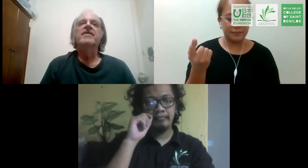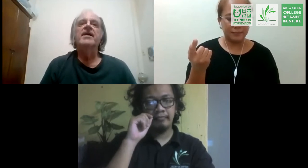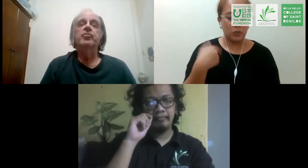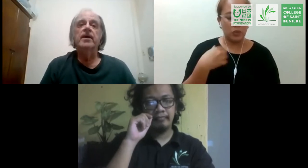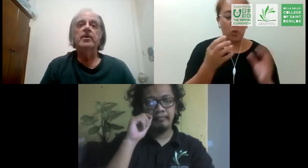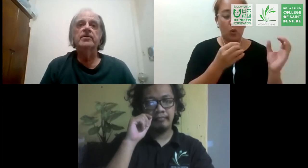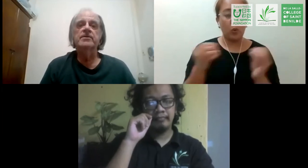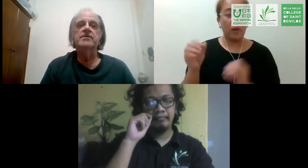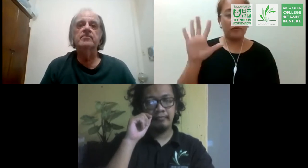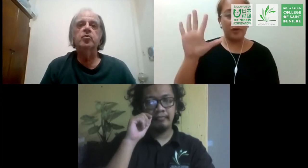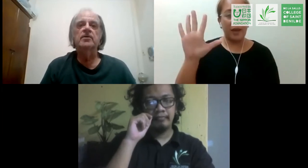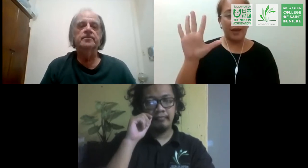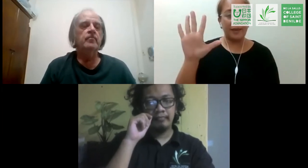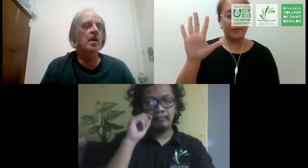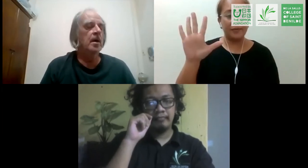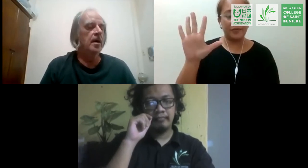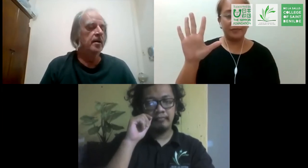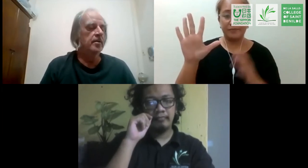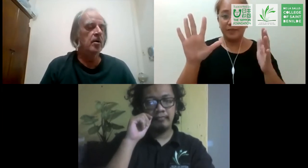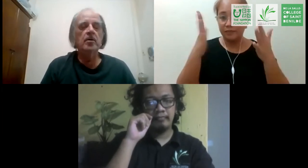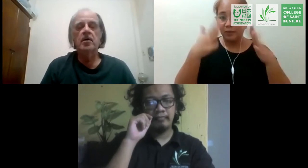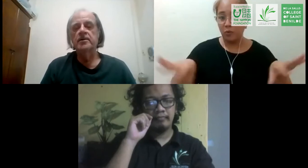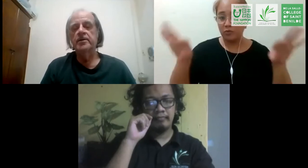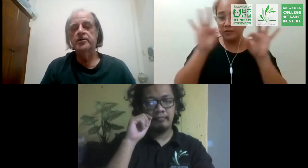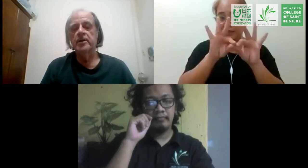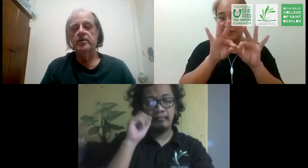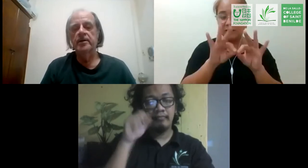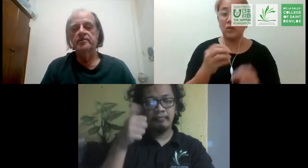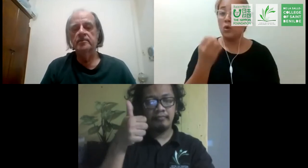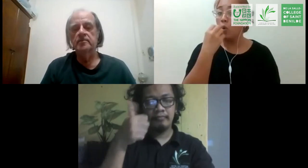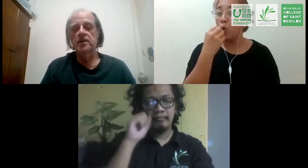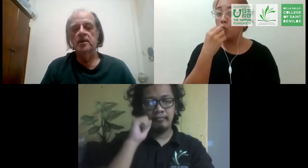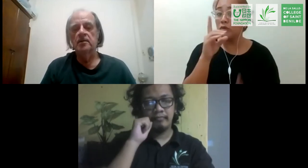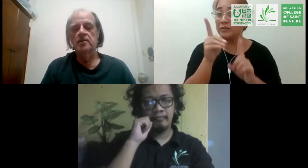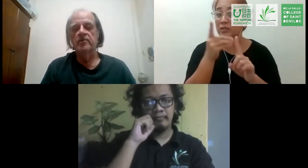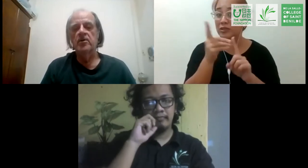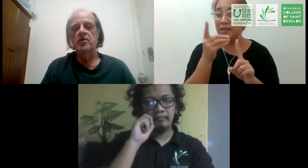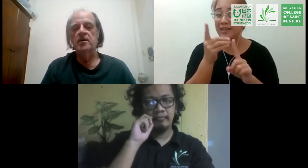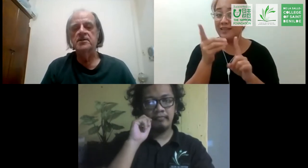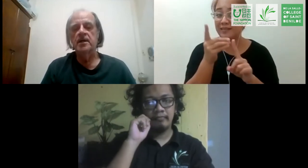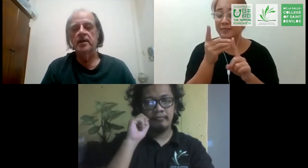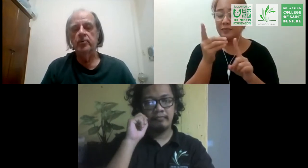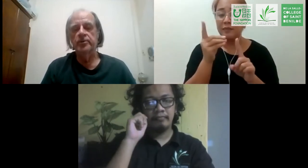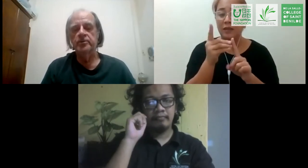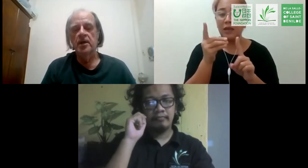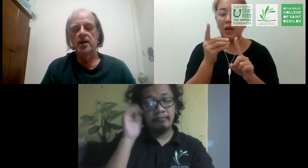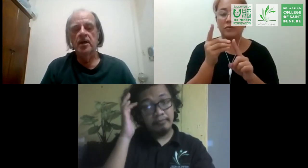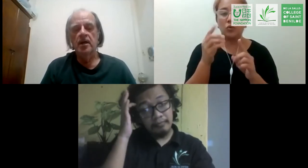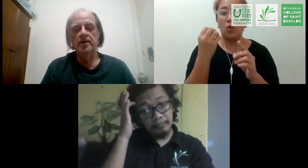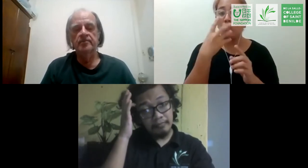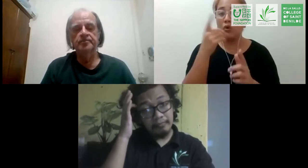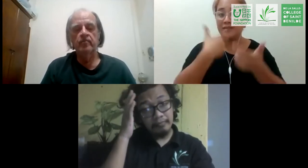organize the 5 parameters is important. The Hong Kong Dictionary of Hong Kong Sign Language,